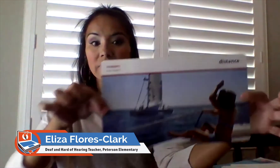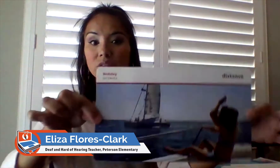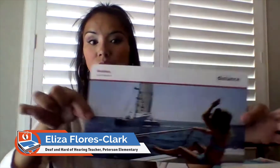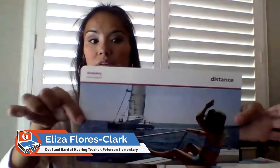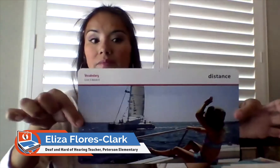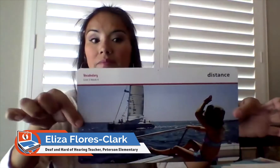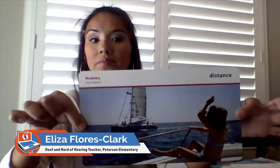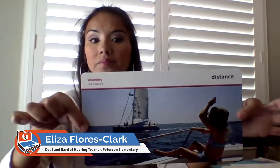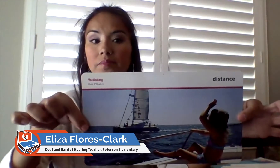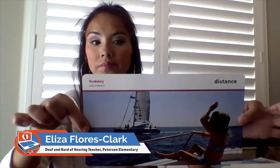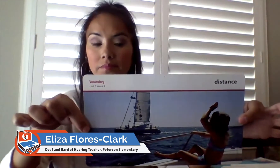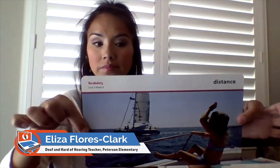word.